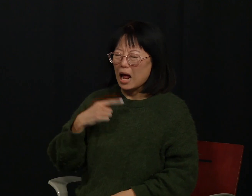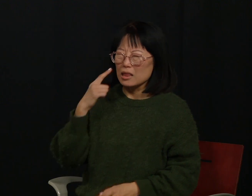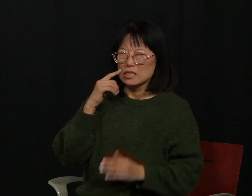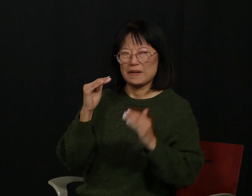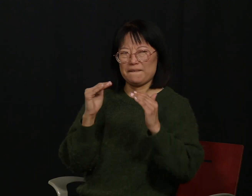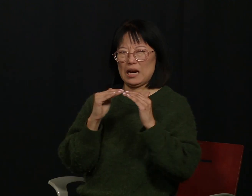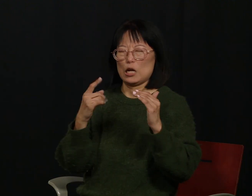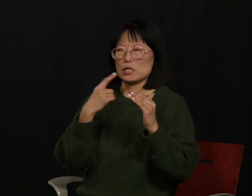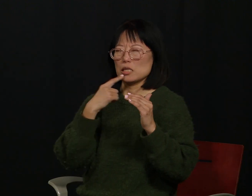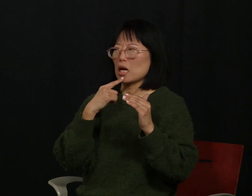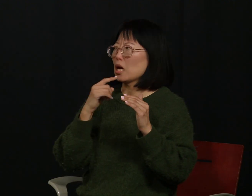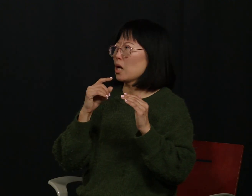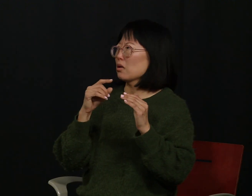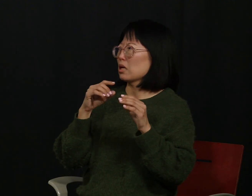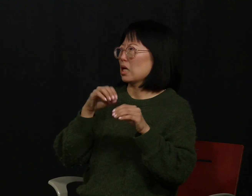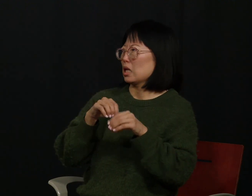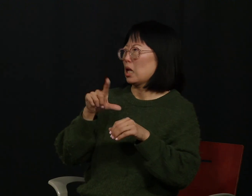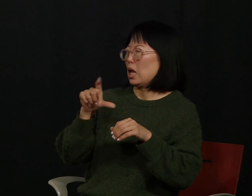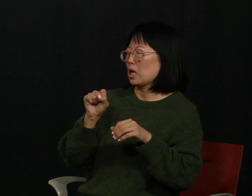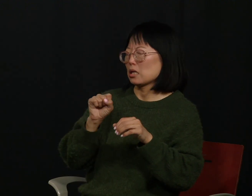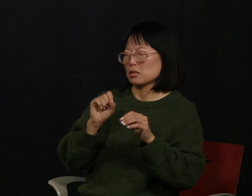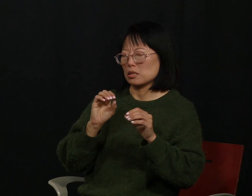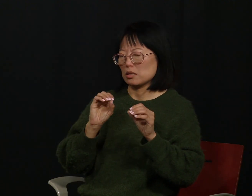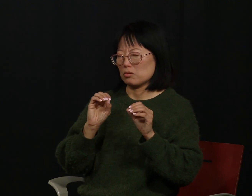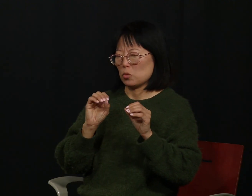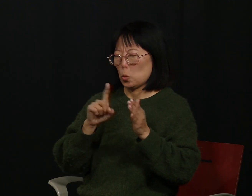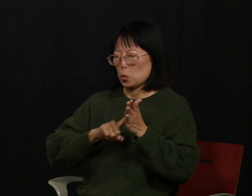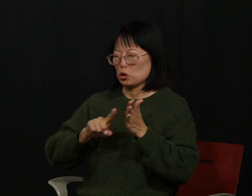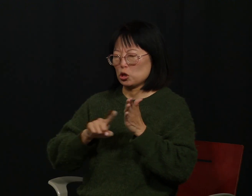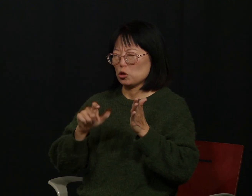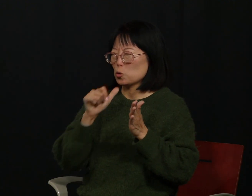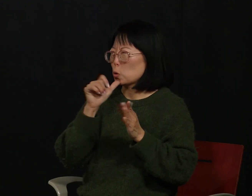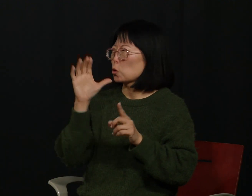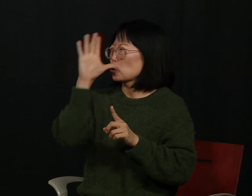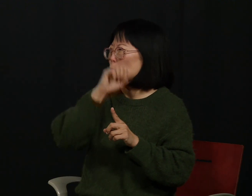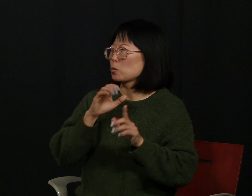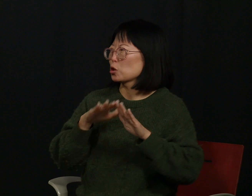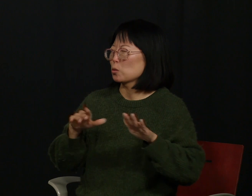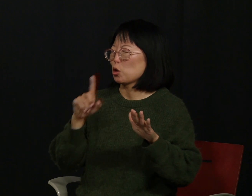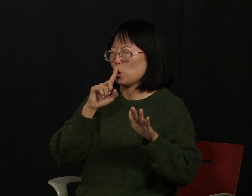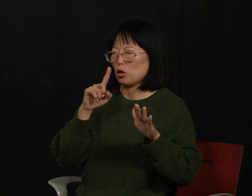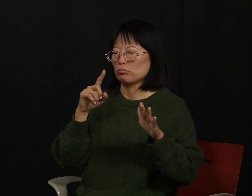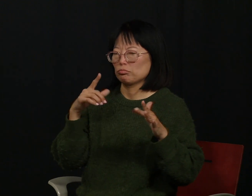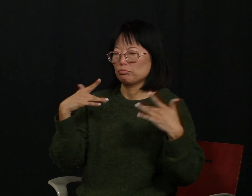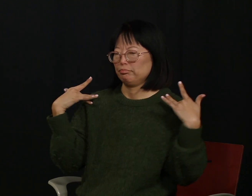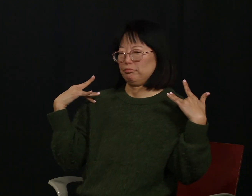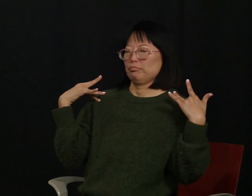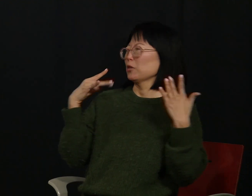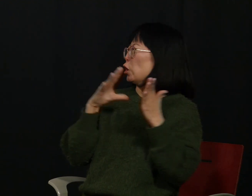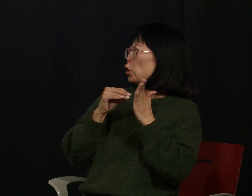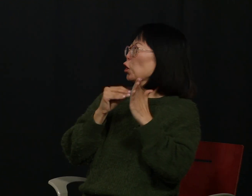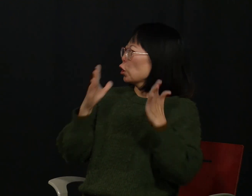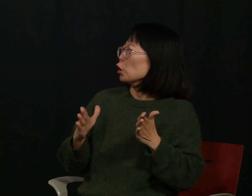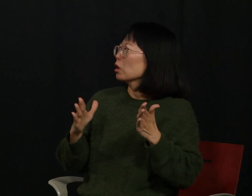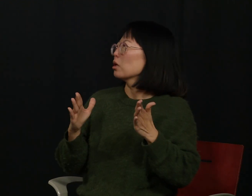I think it's fair to say in language socialization, researchers don't assume that they are passive